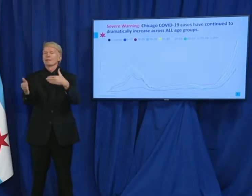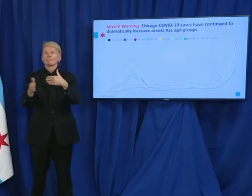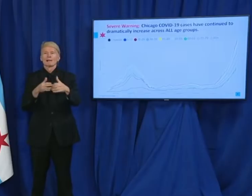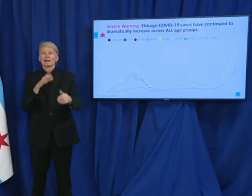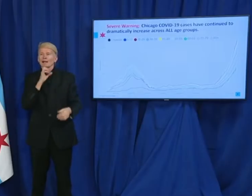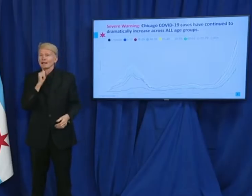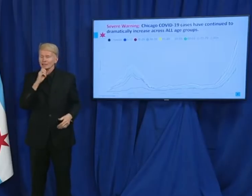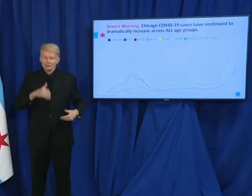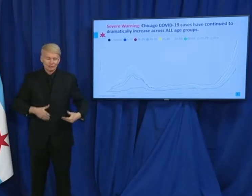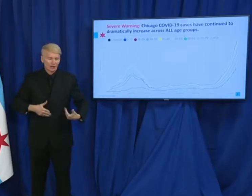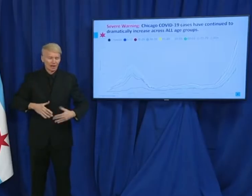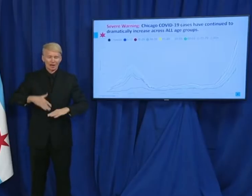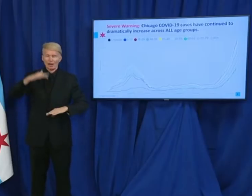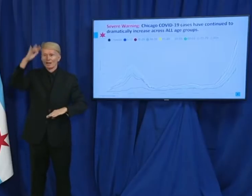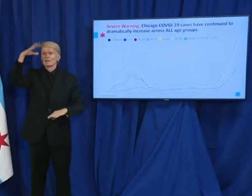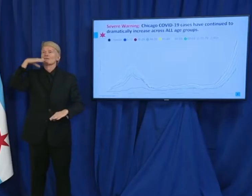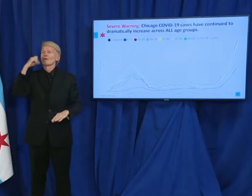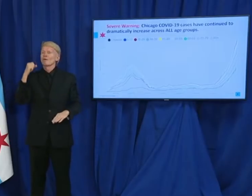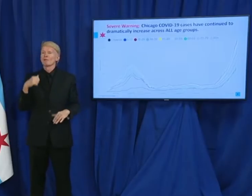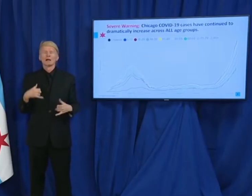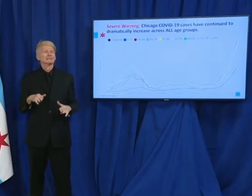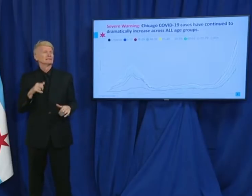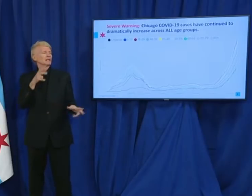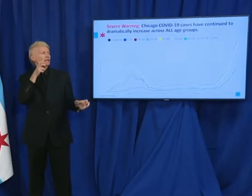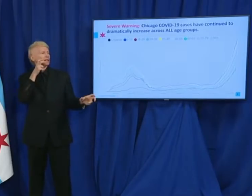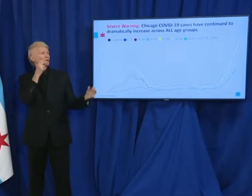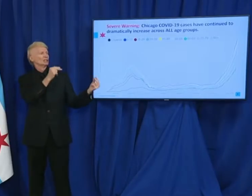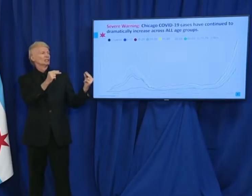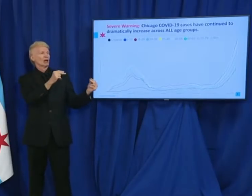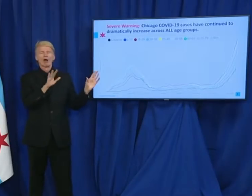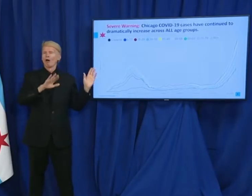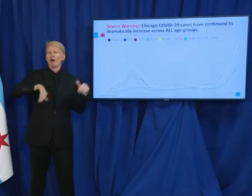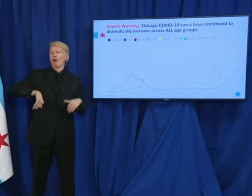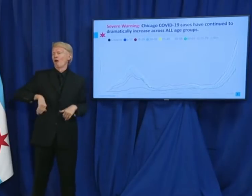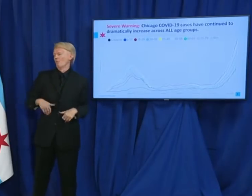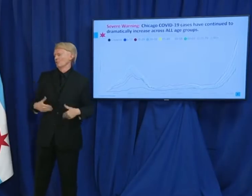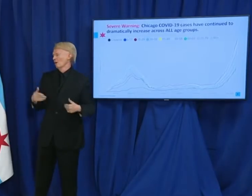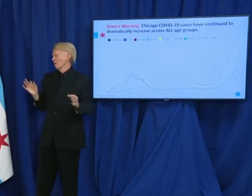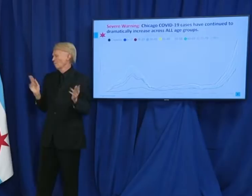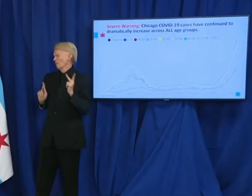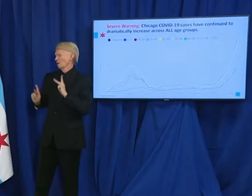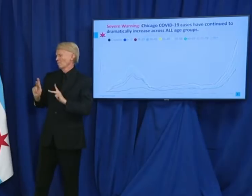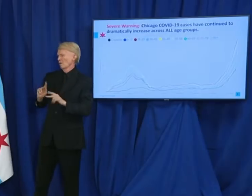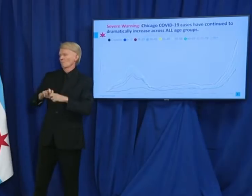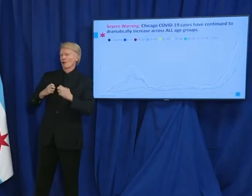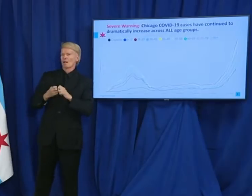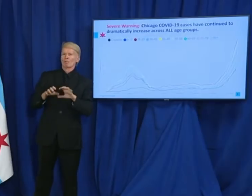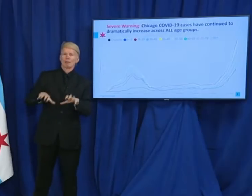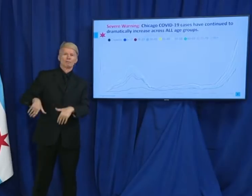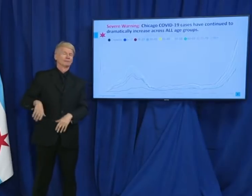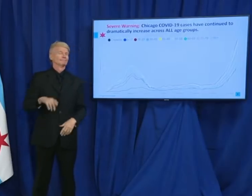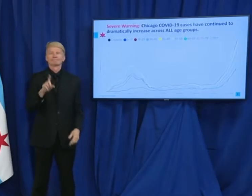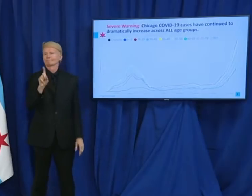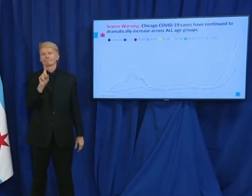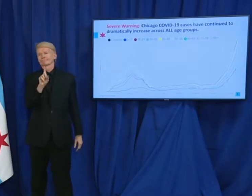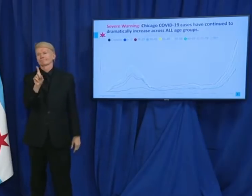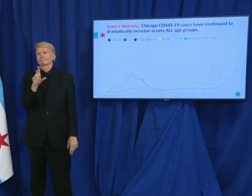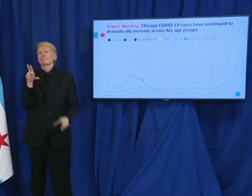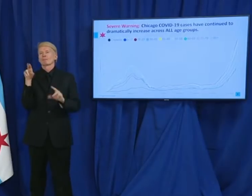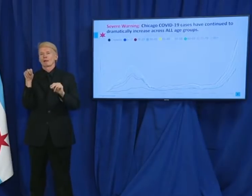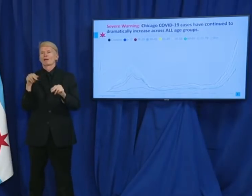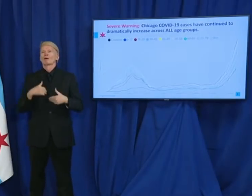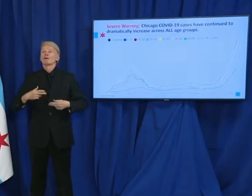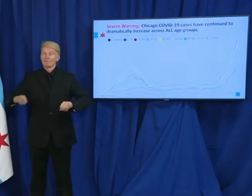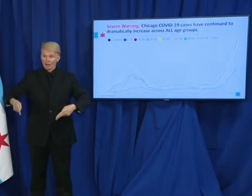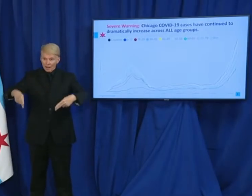all age groups. I still hear people saying to me, this is a problem among young people. No. We are seeing